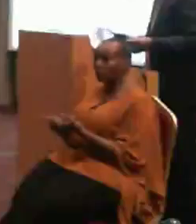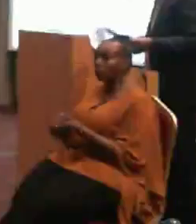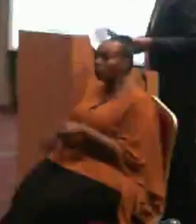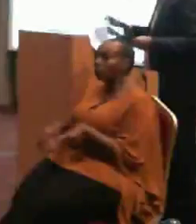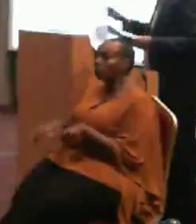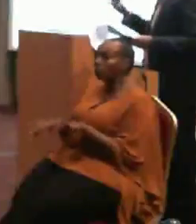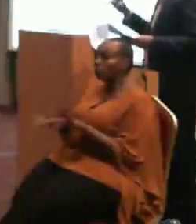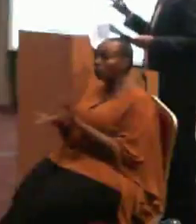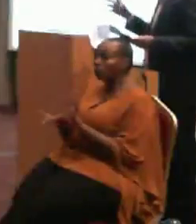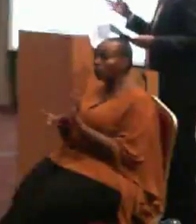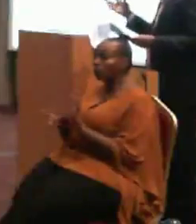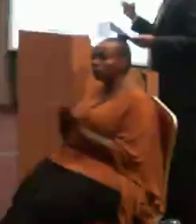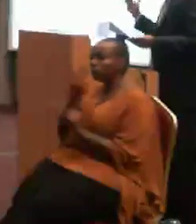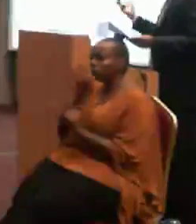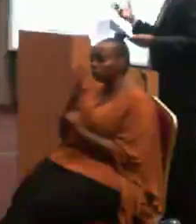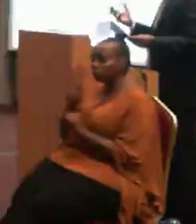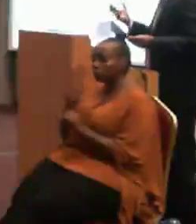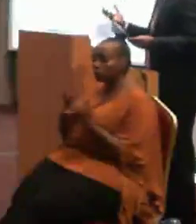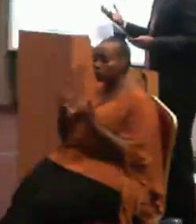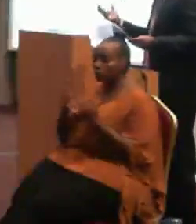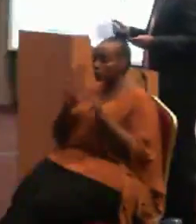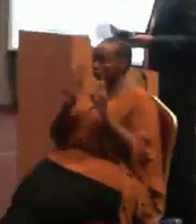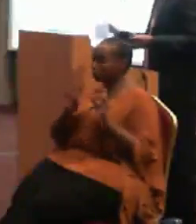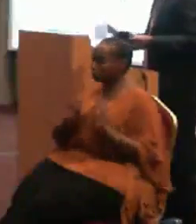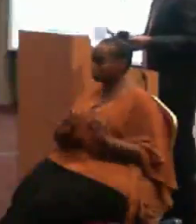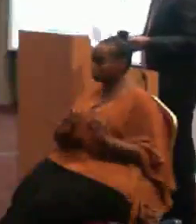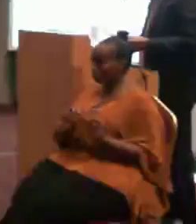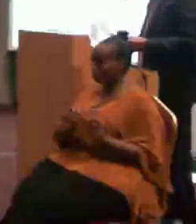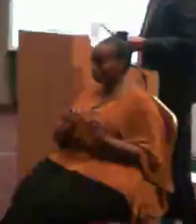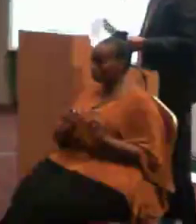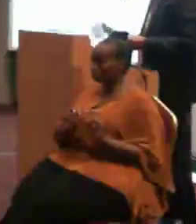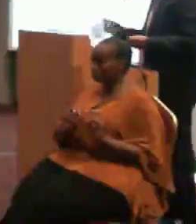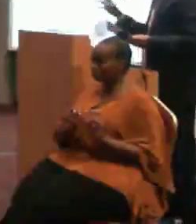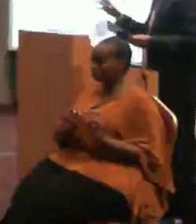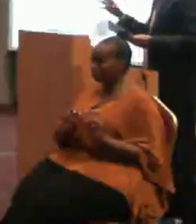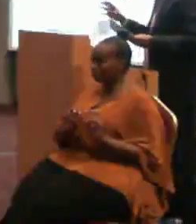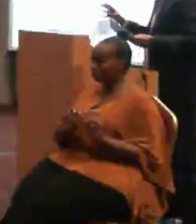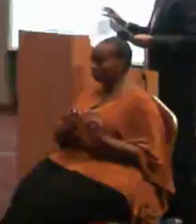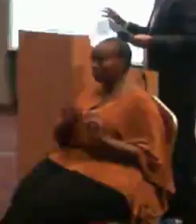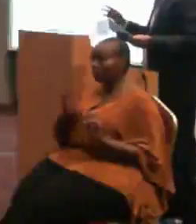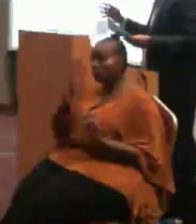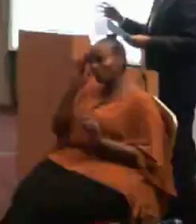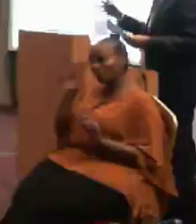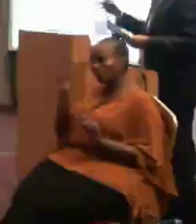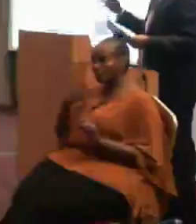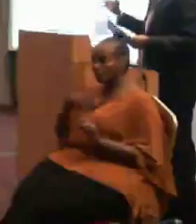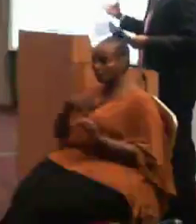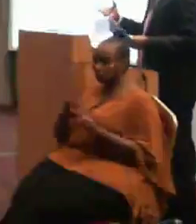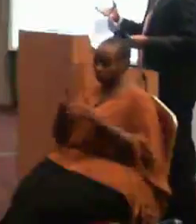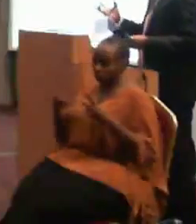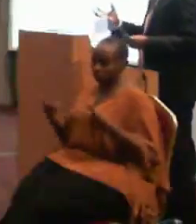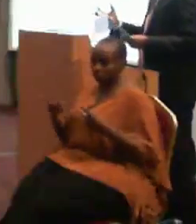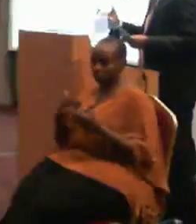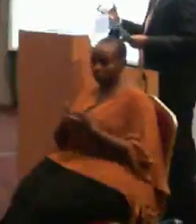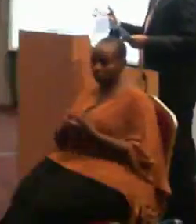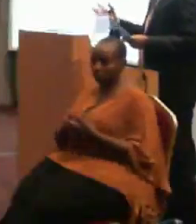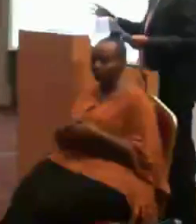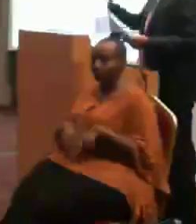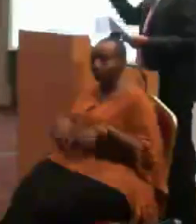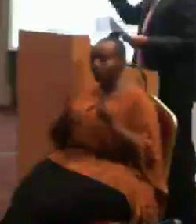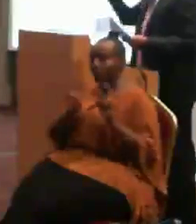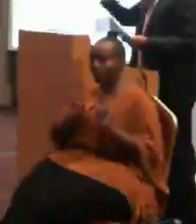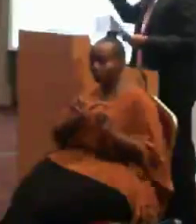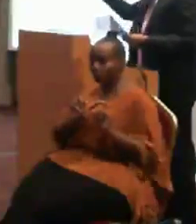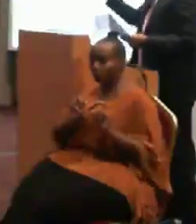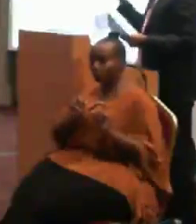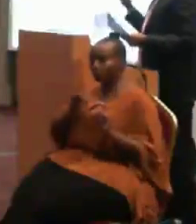is obviously, if you look at Eskom, and I know that there might be different perspectives around it, is that Eskom actually is funded either